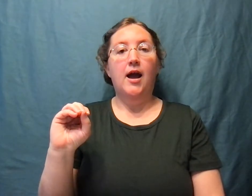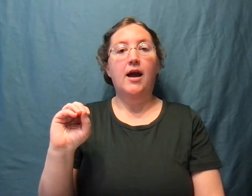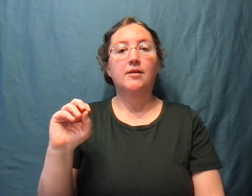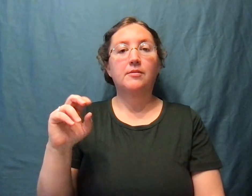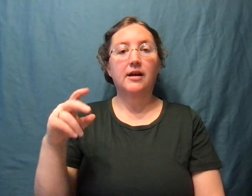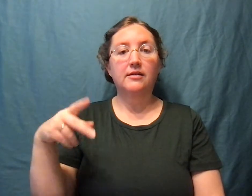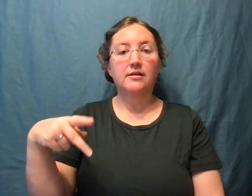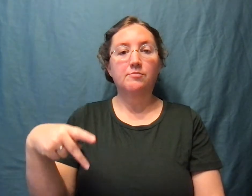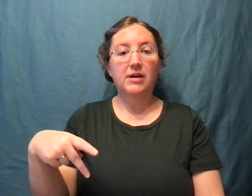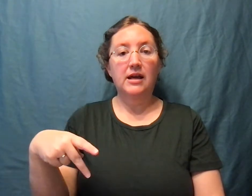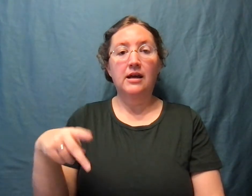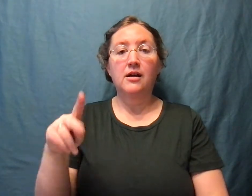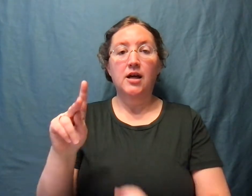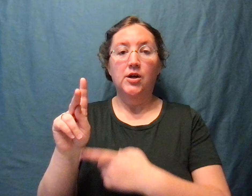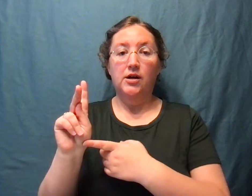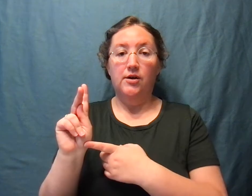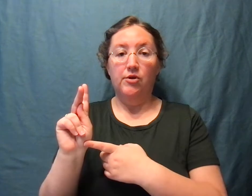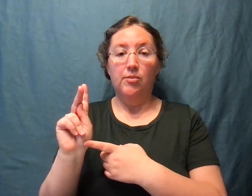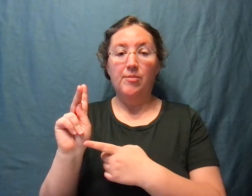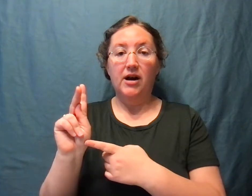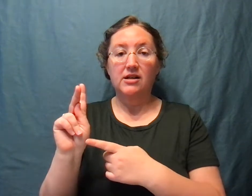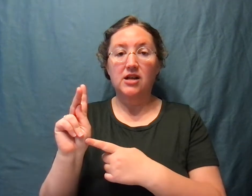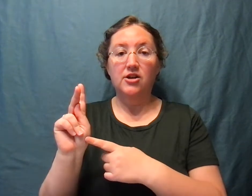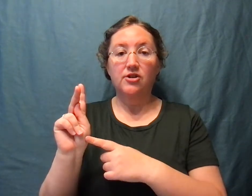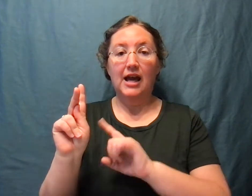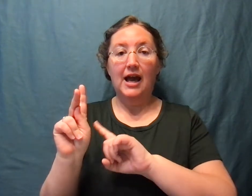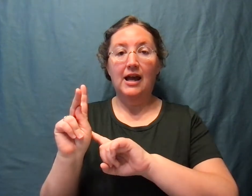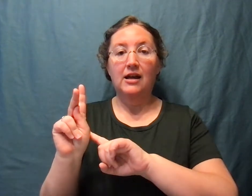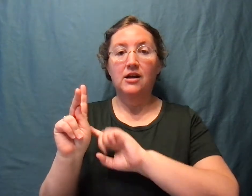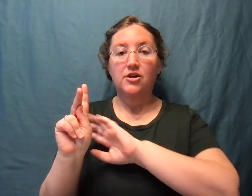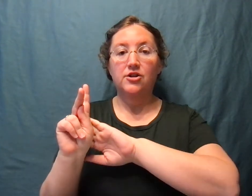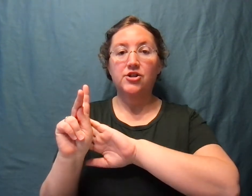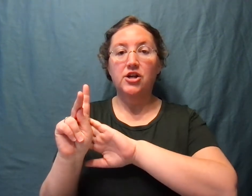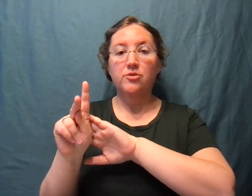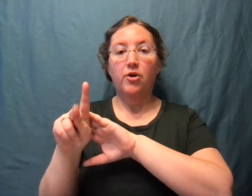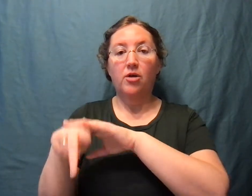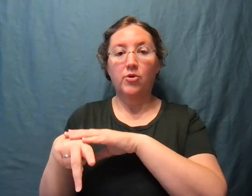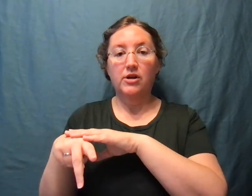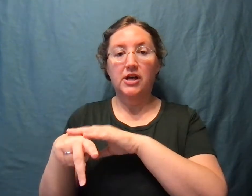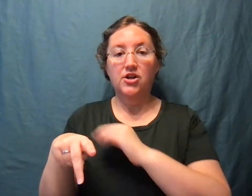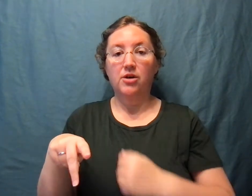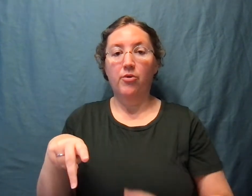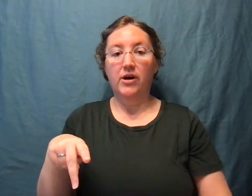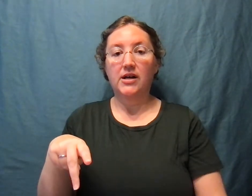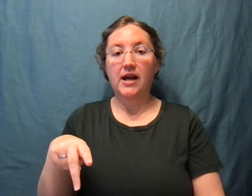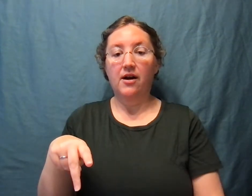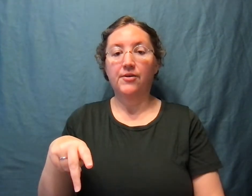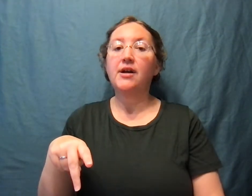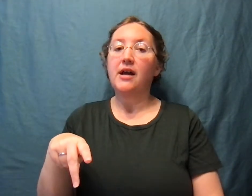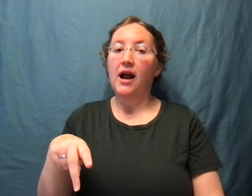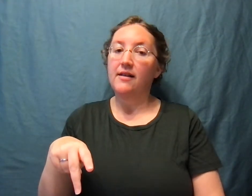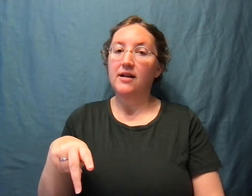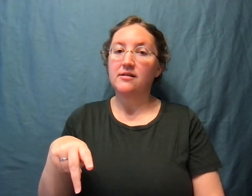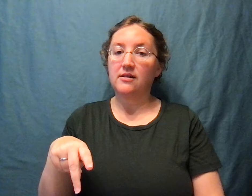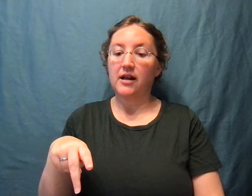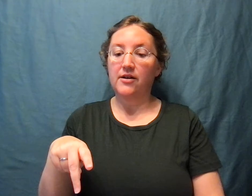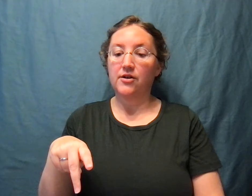And next is P. If you remember how to sign your K, you just change your palm orientation and point it down, and that's the letter